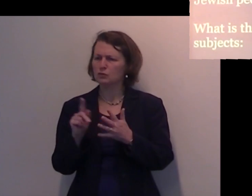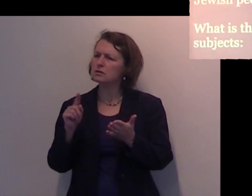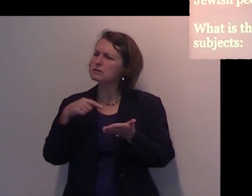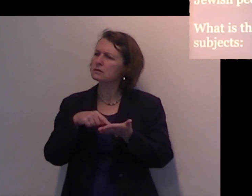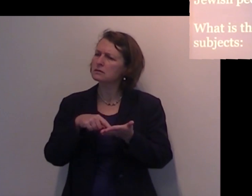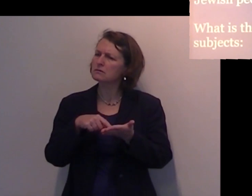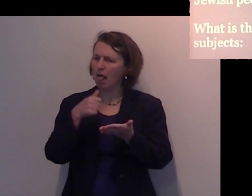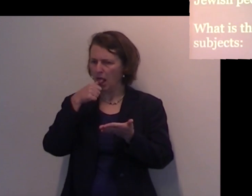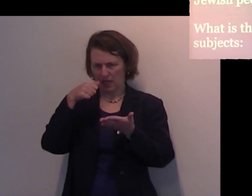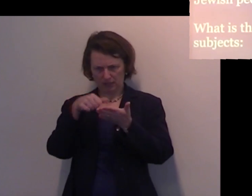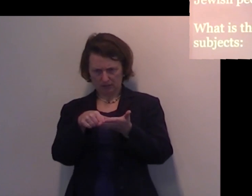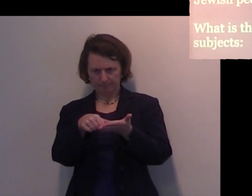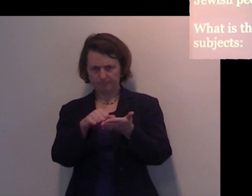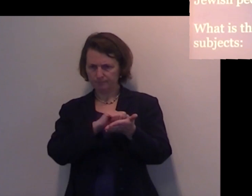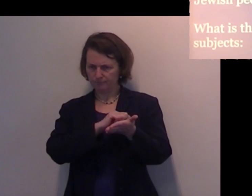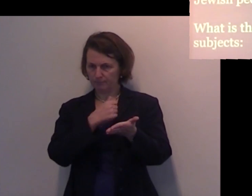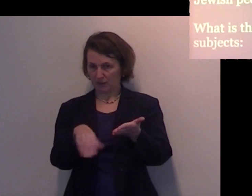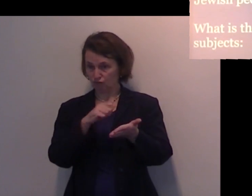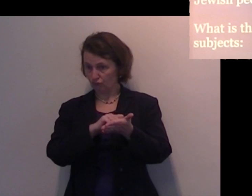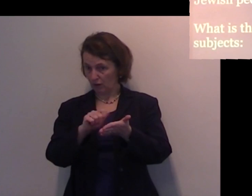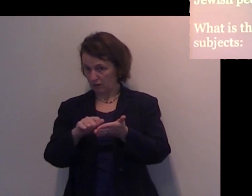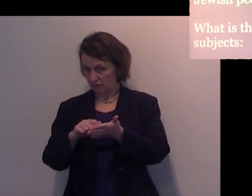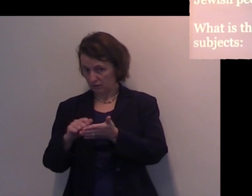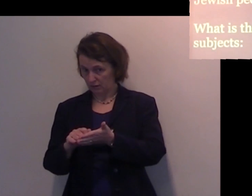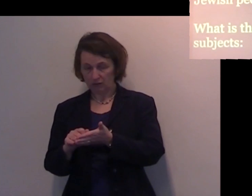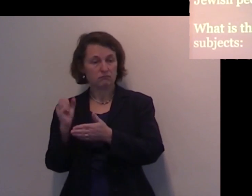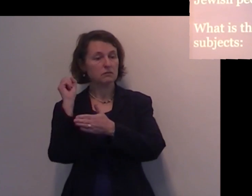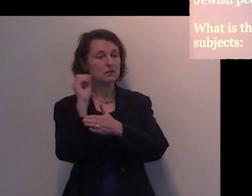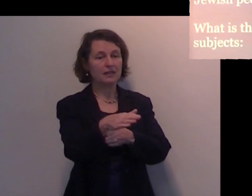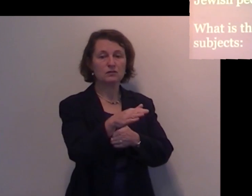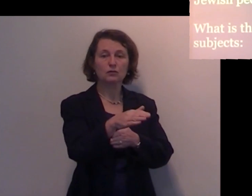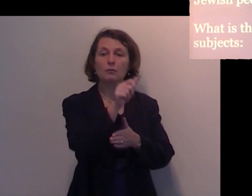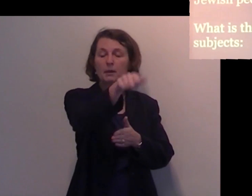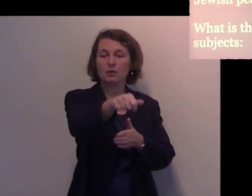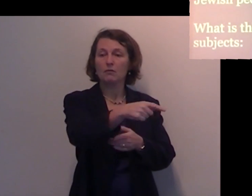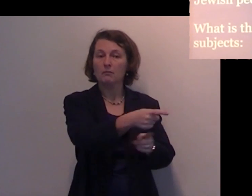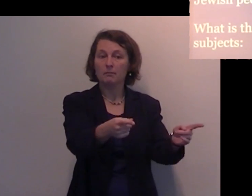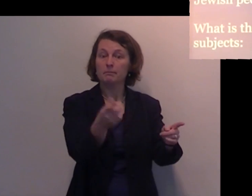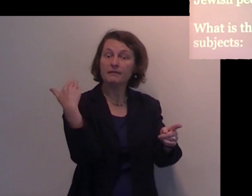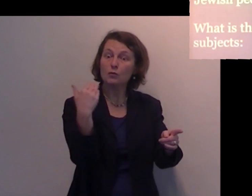It is a letter. This letter was sent to Jewish people who became